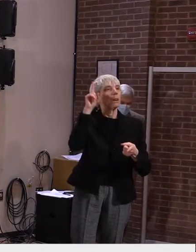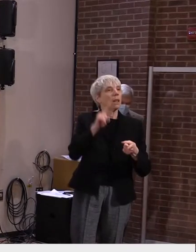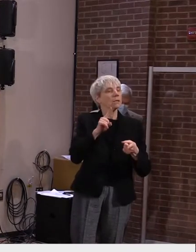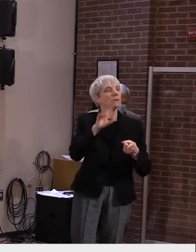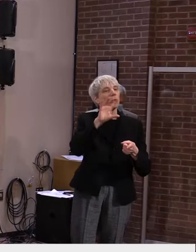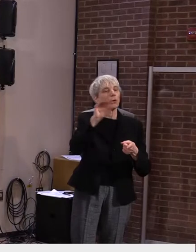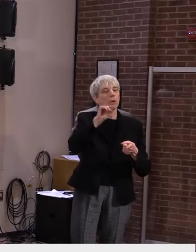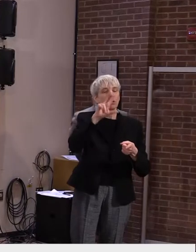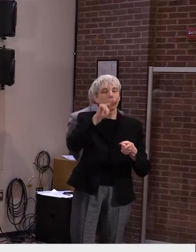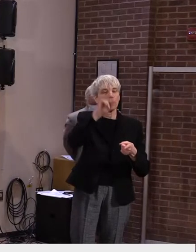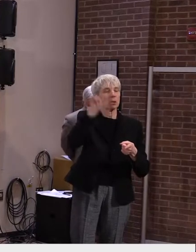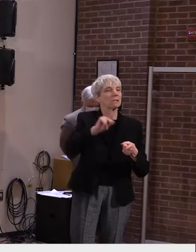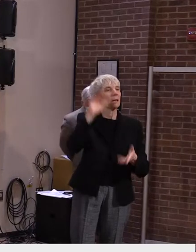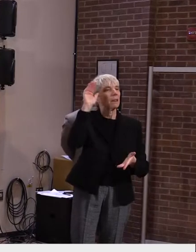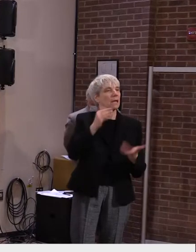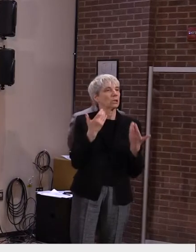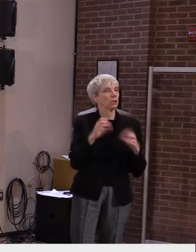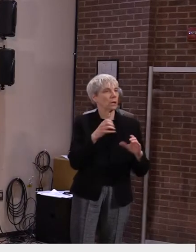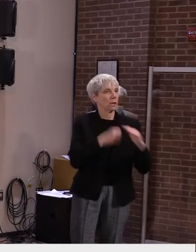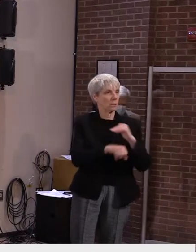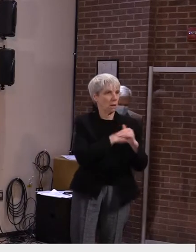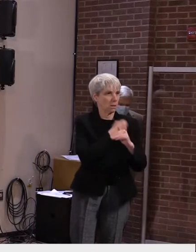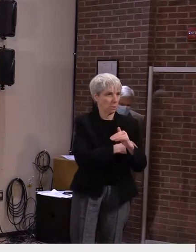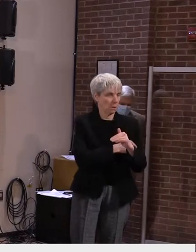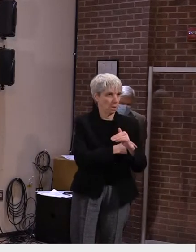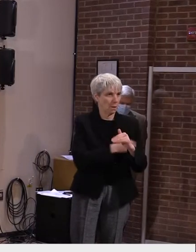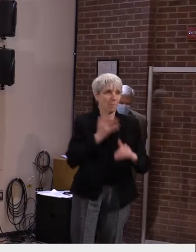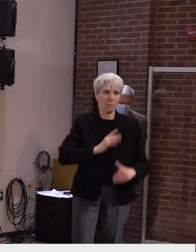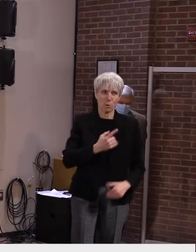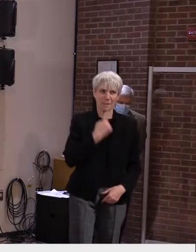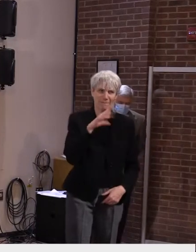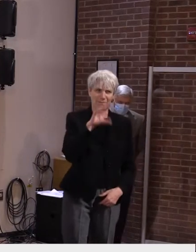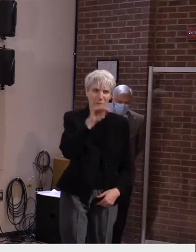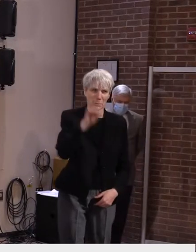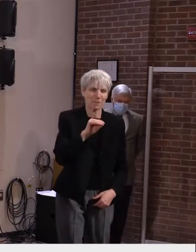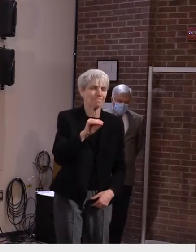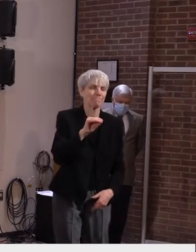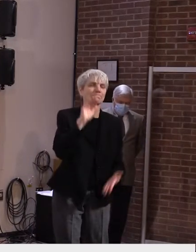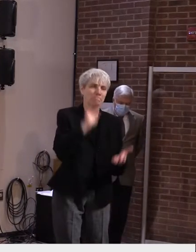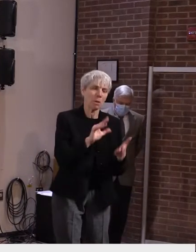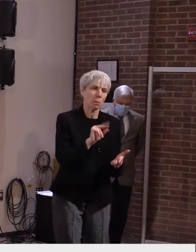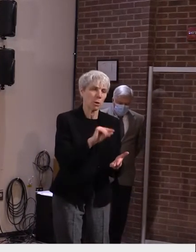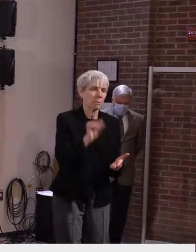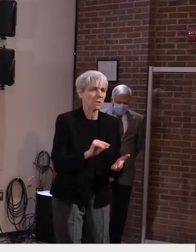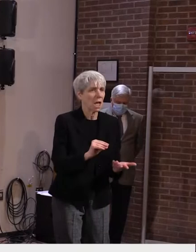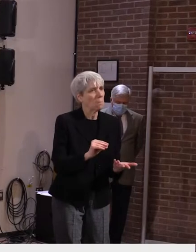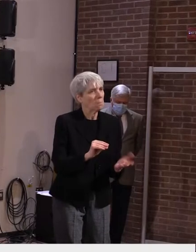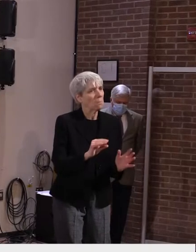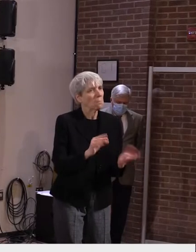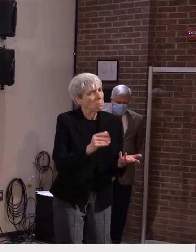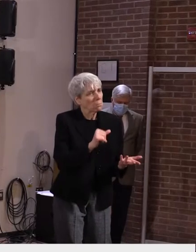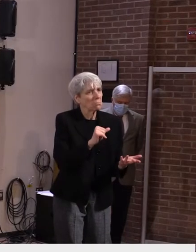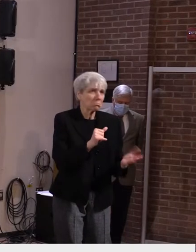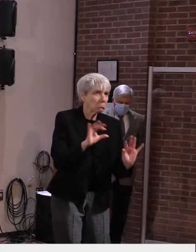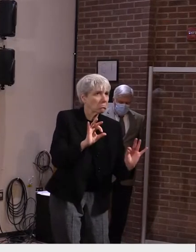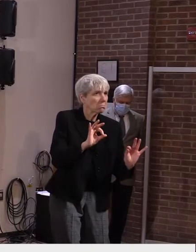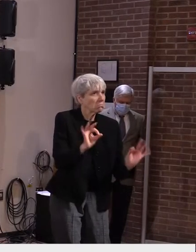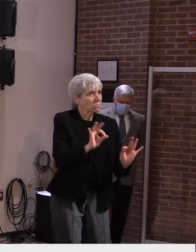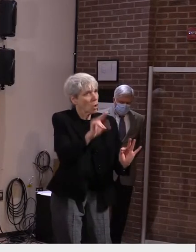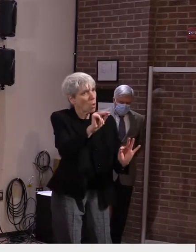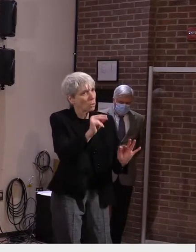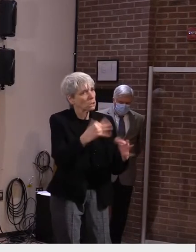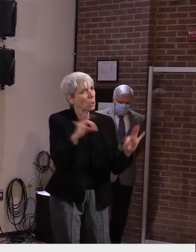of 50%, but it is still much greater than having no effect. This treatment still has